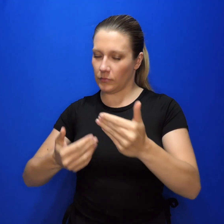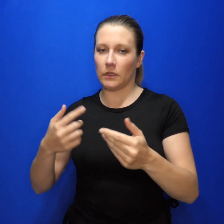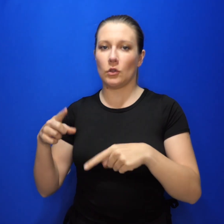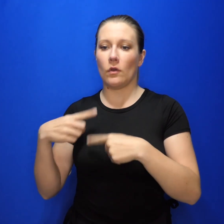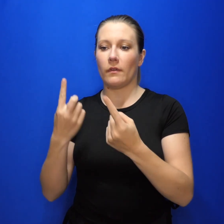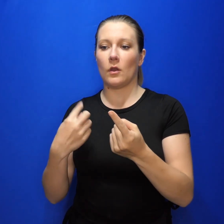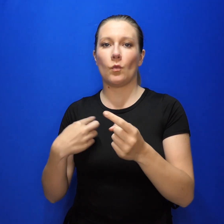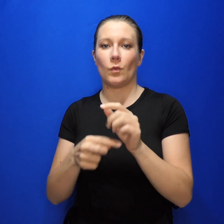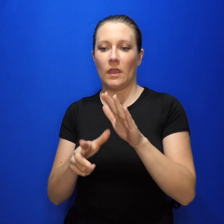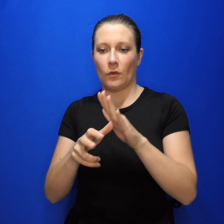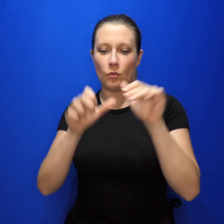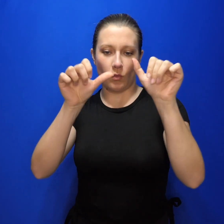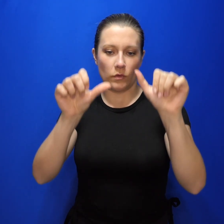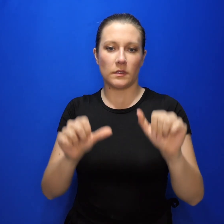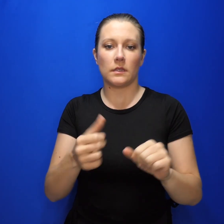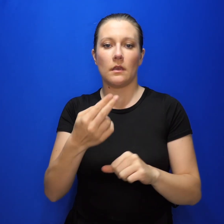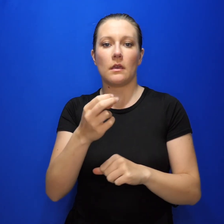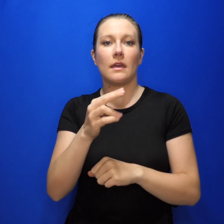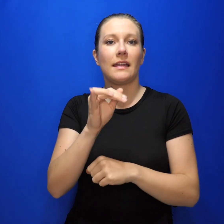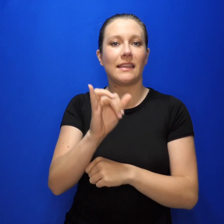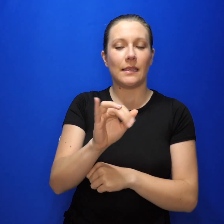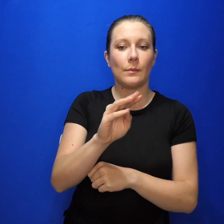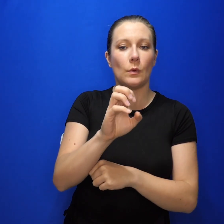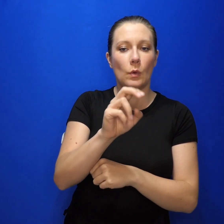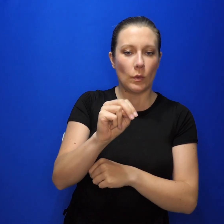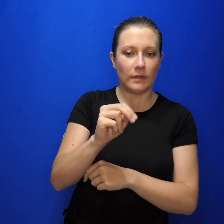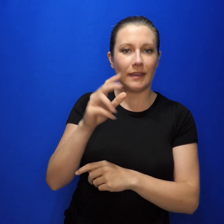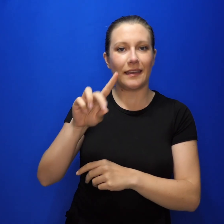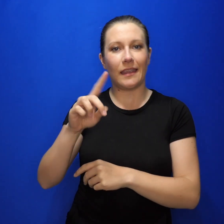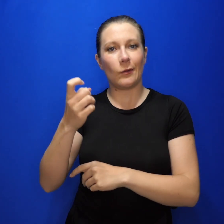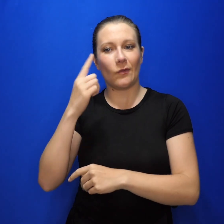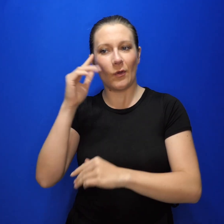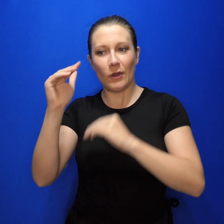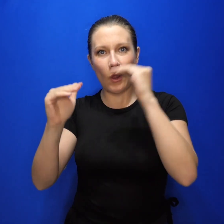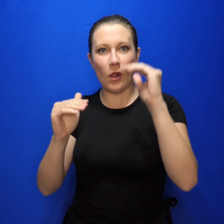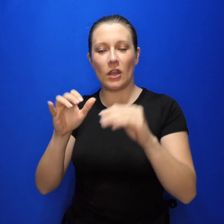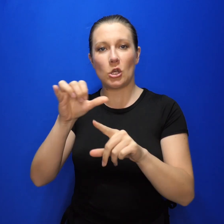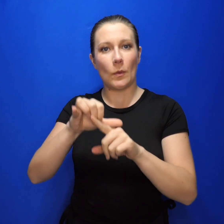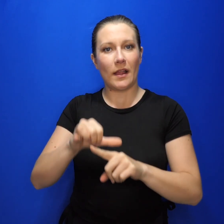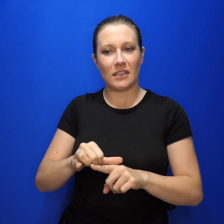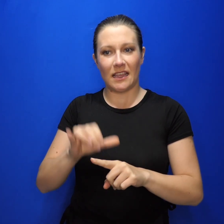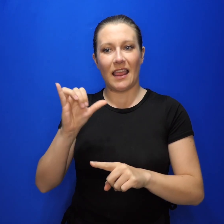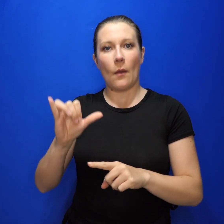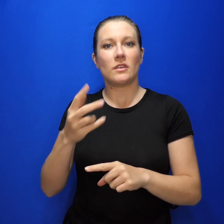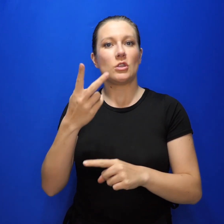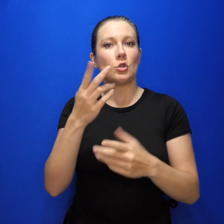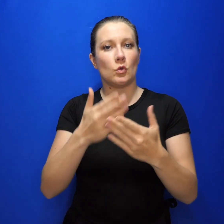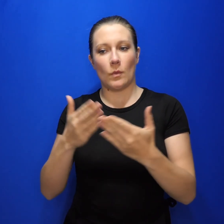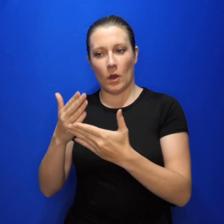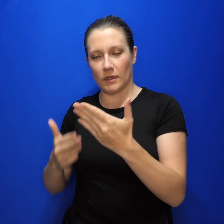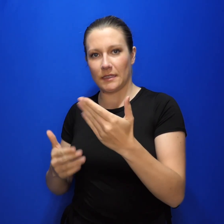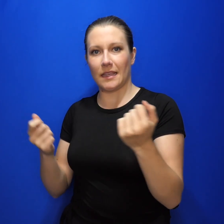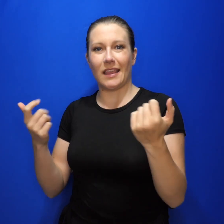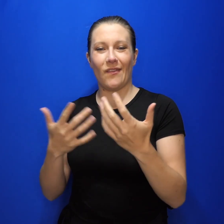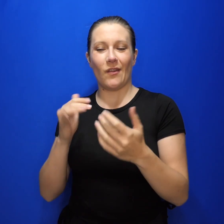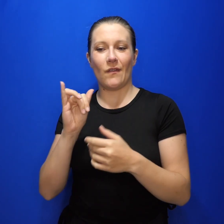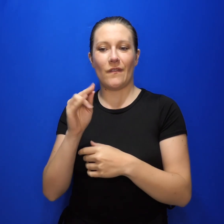up Honeymoon, Being Diagnosed as an Adult Terminology, which came out in 2 parts, Fear of Insulin, the